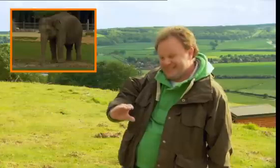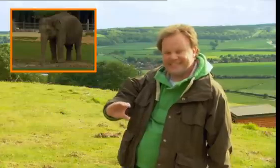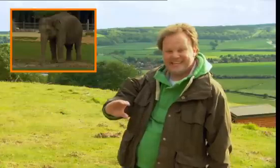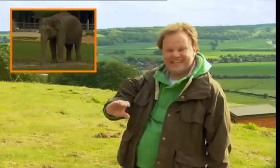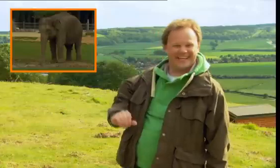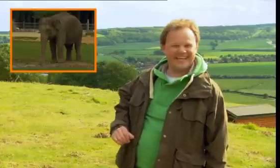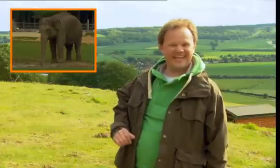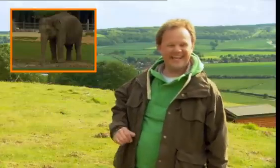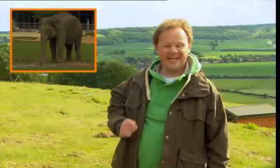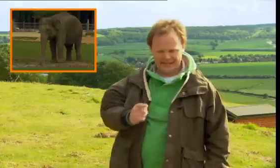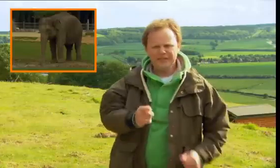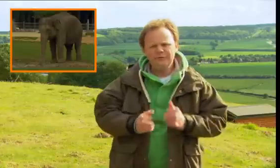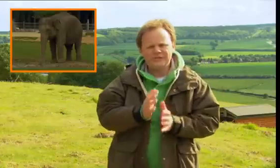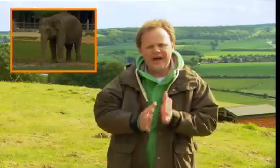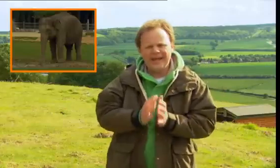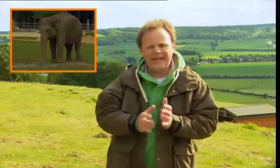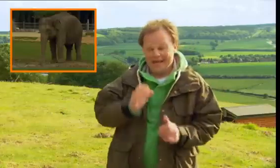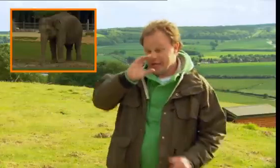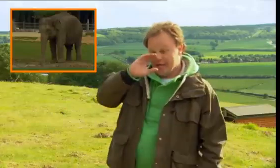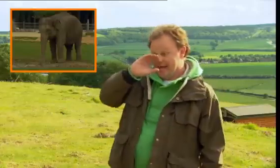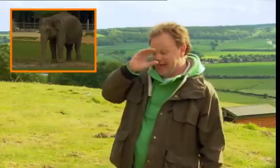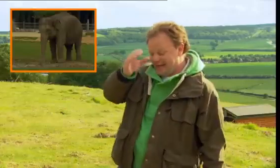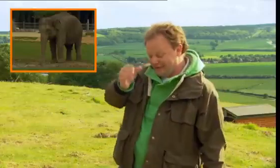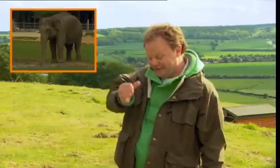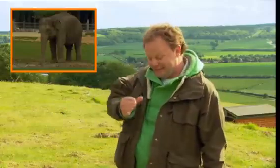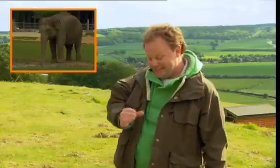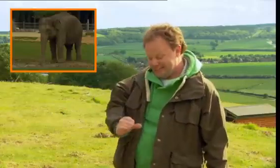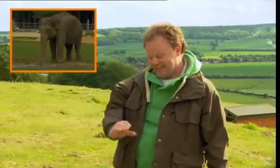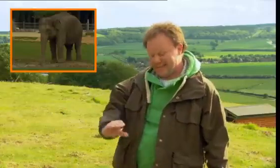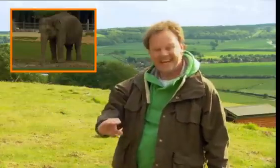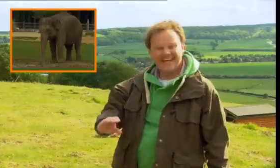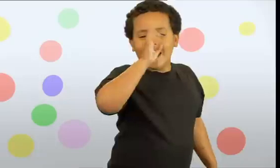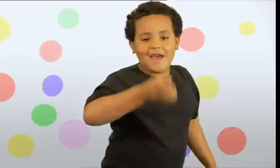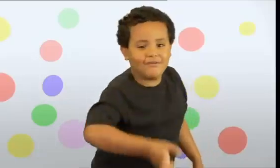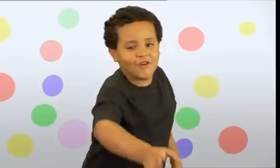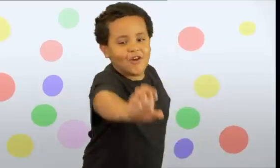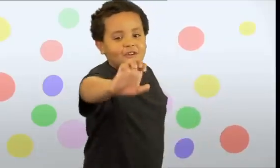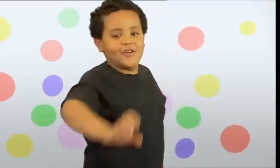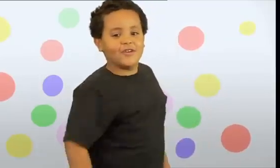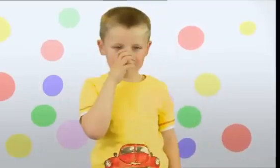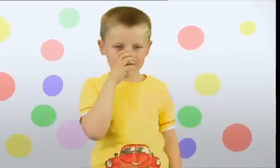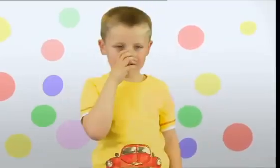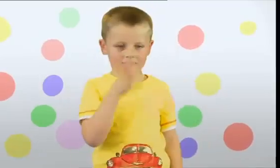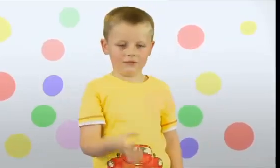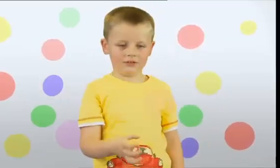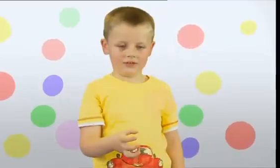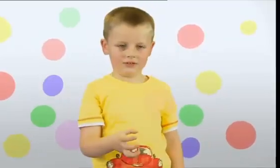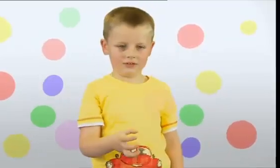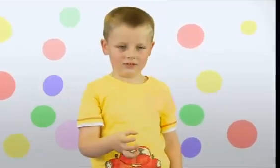Elephant. You sign. Elephant. Elephant. Elephant. Well